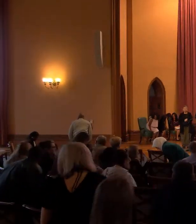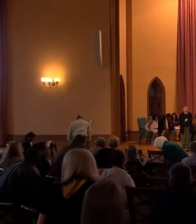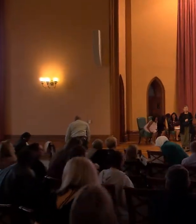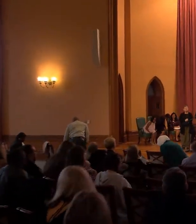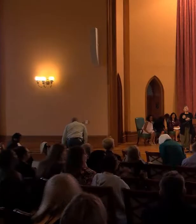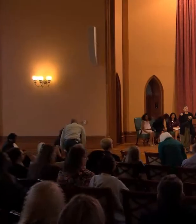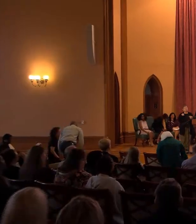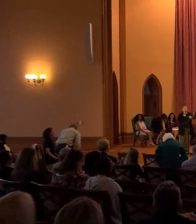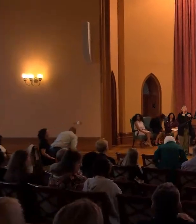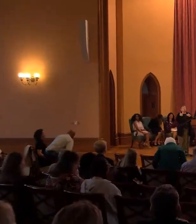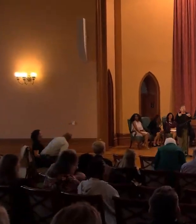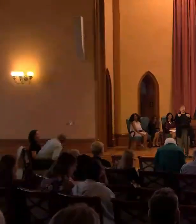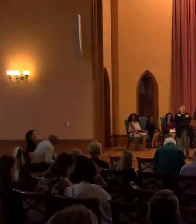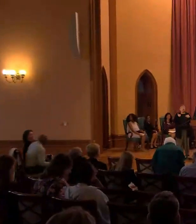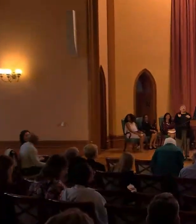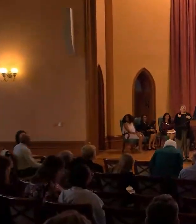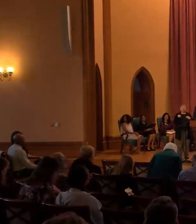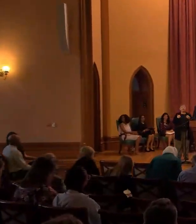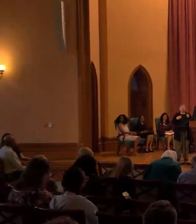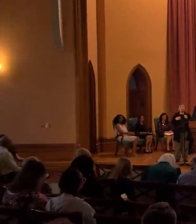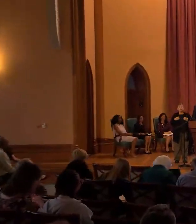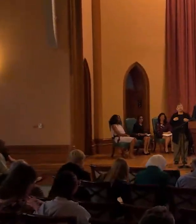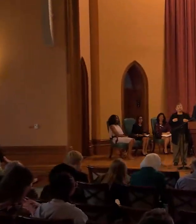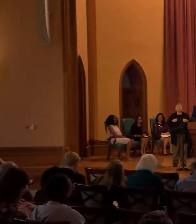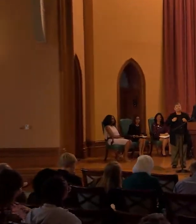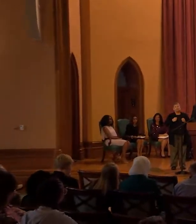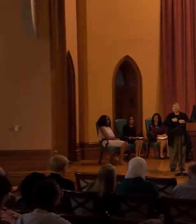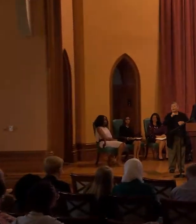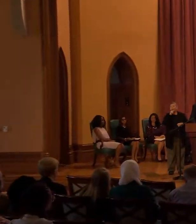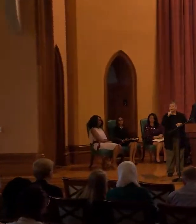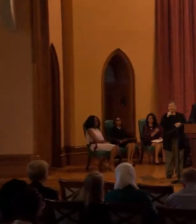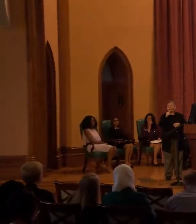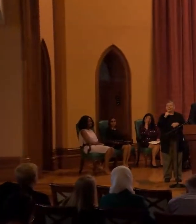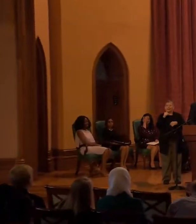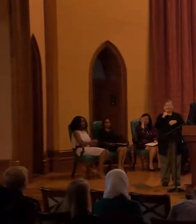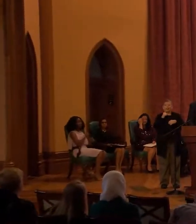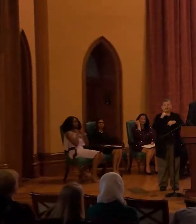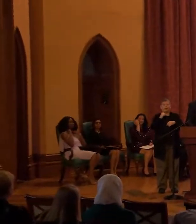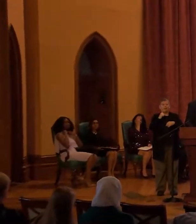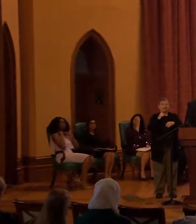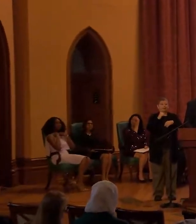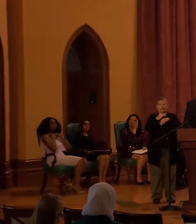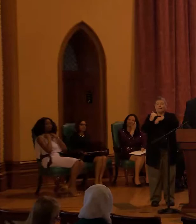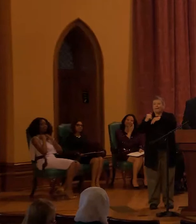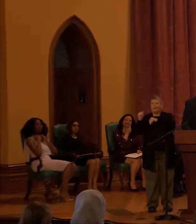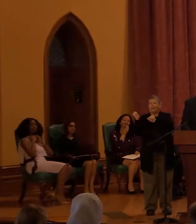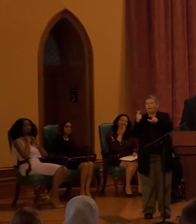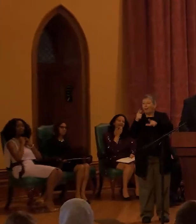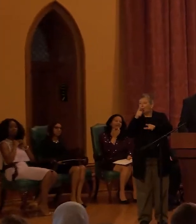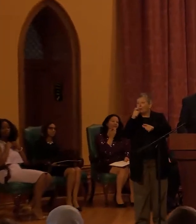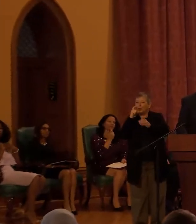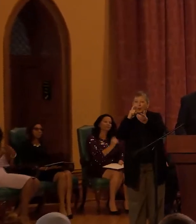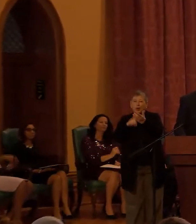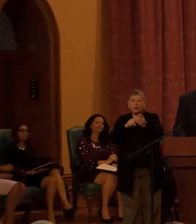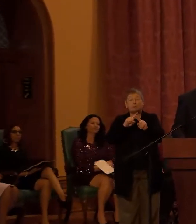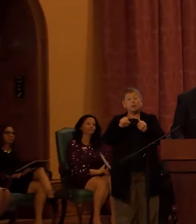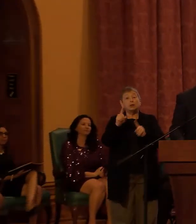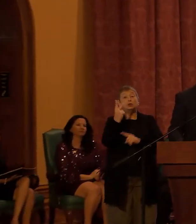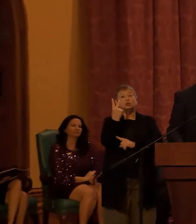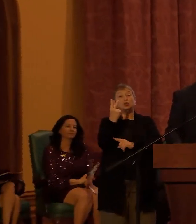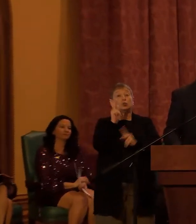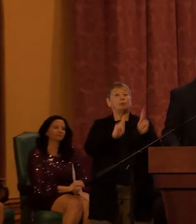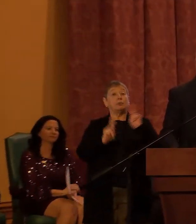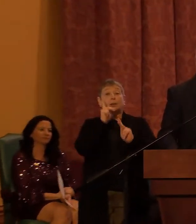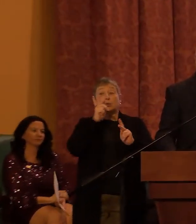And we do have, and I'm not going to single out everybody who's being recognized today, but two of the